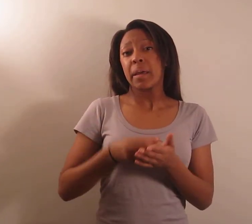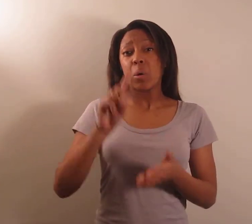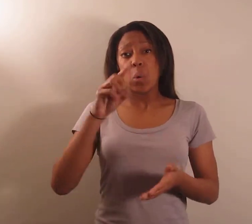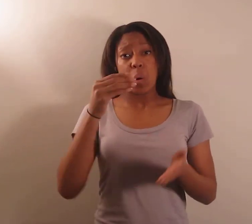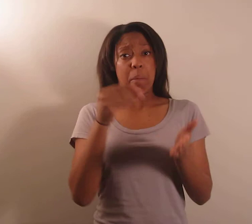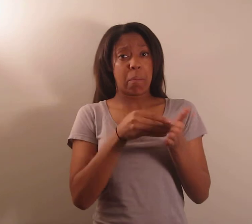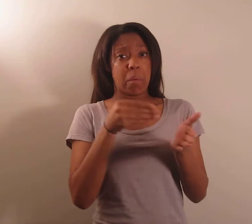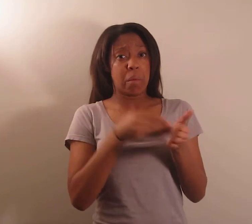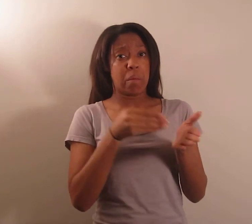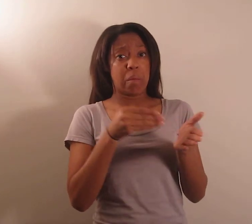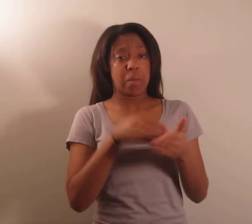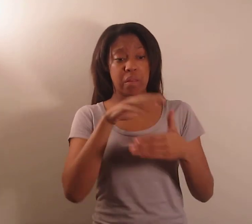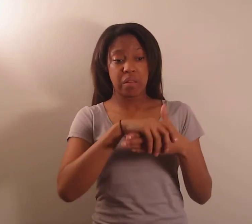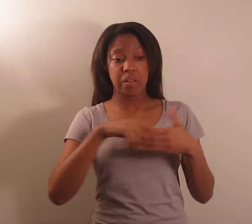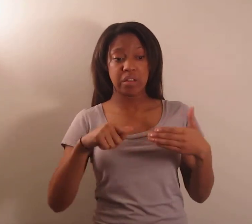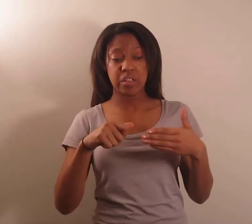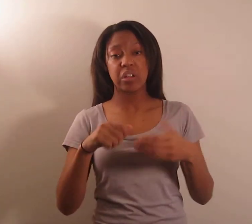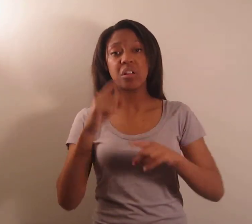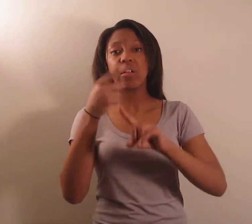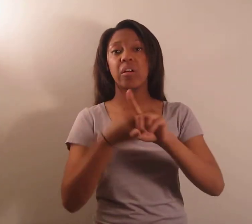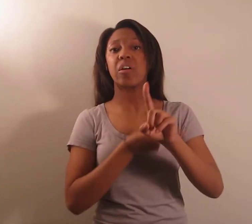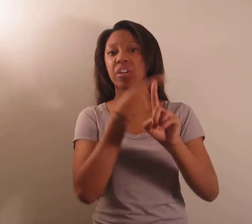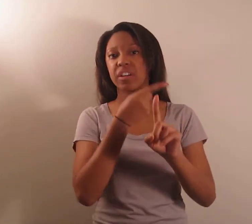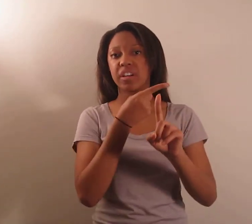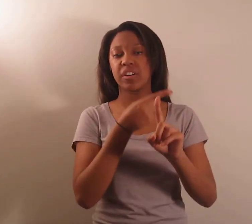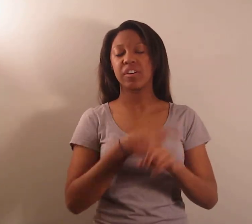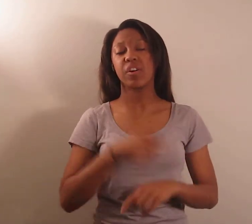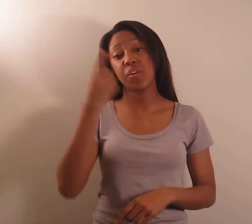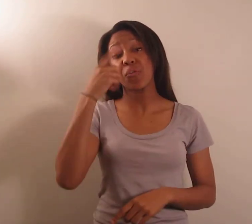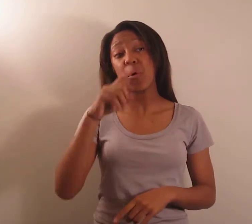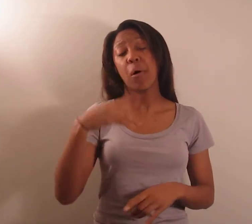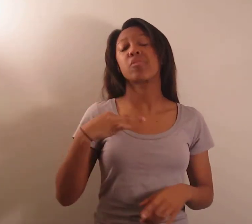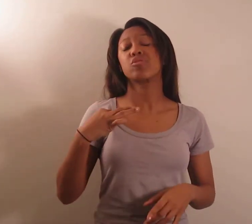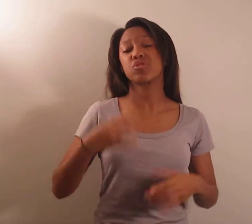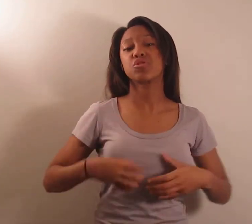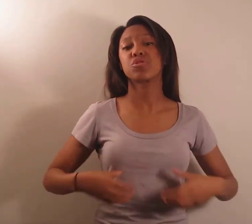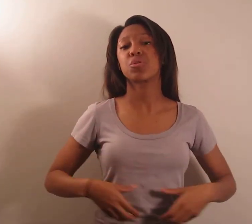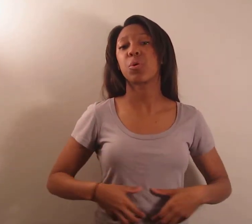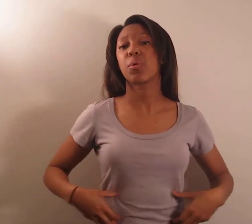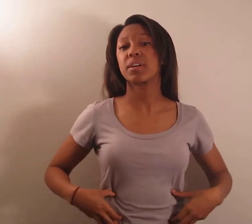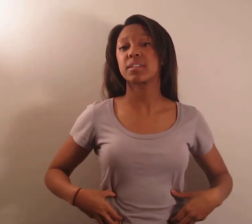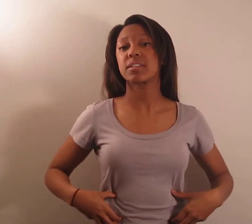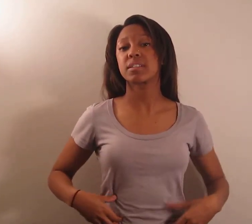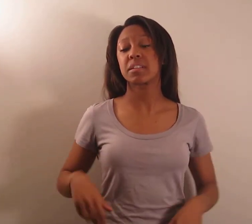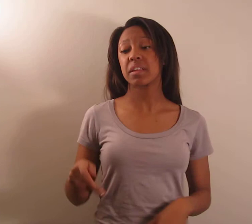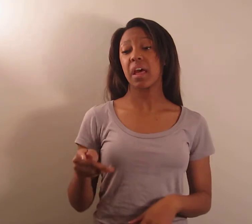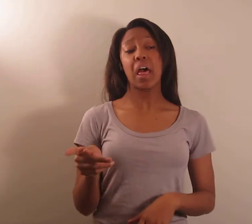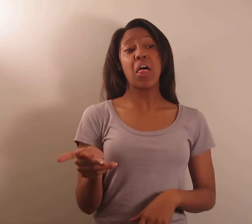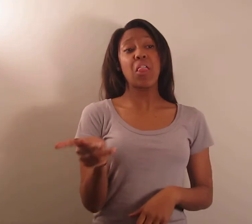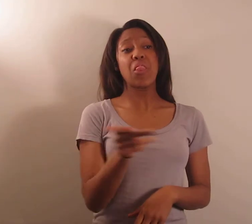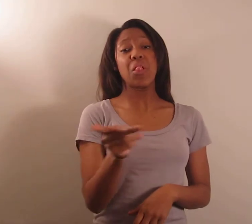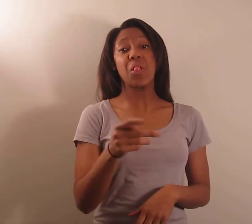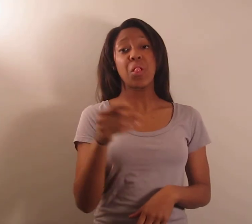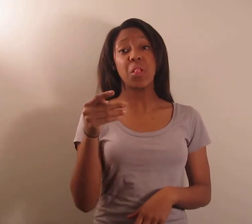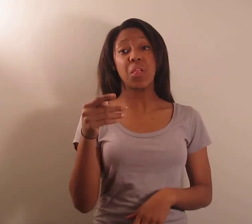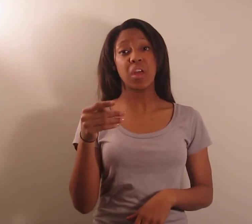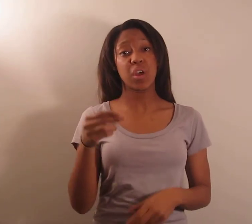the shirtwaist. Harris and Blank were known as the Shirtwaist Kings, but their empire, as they saw it, was